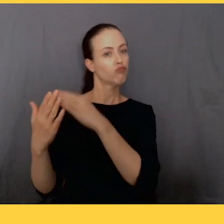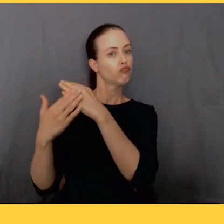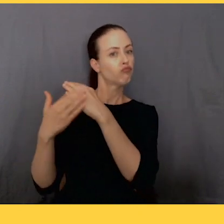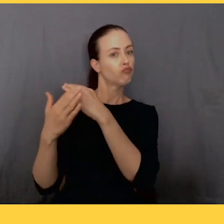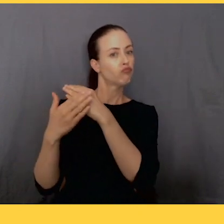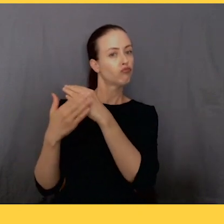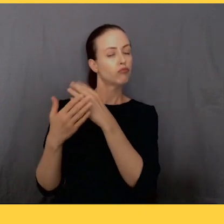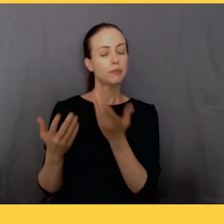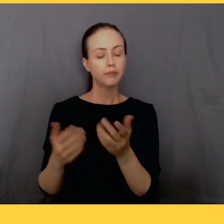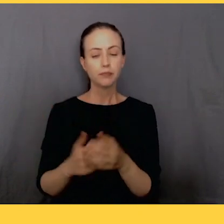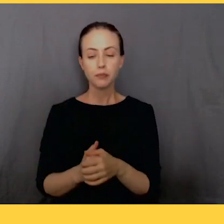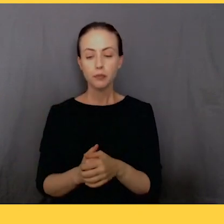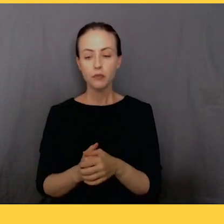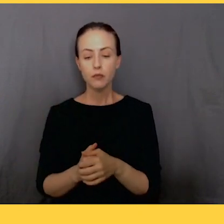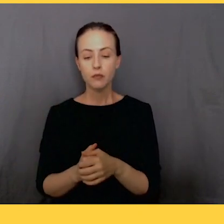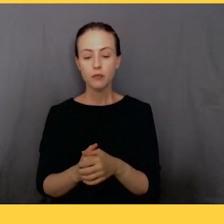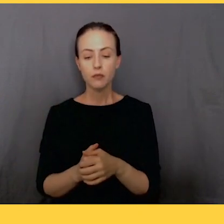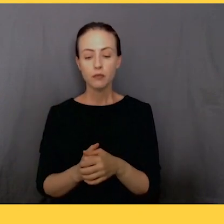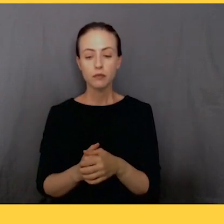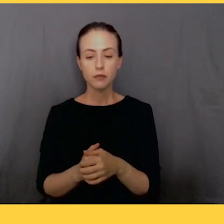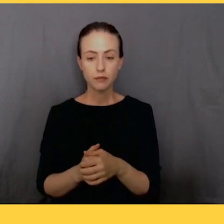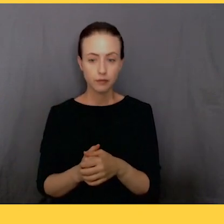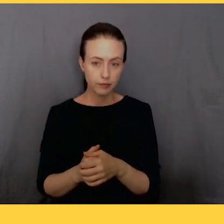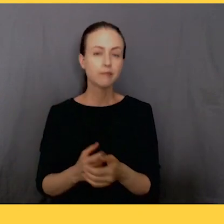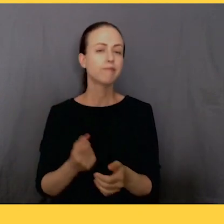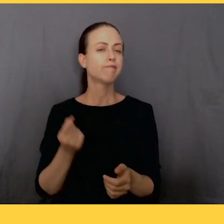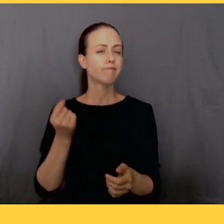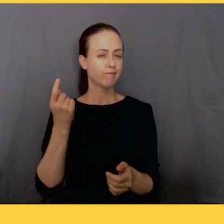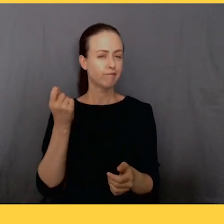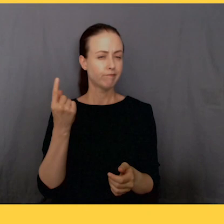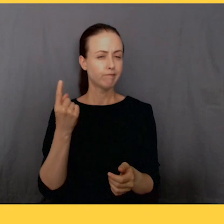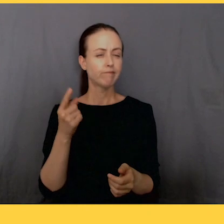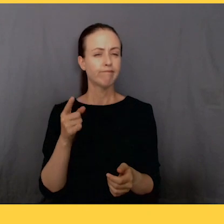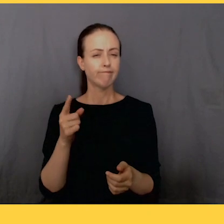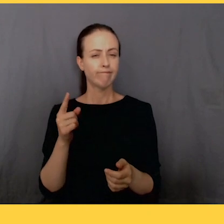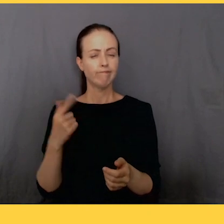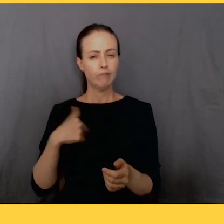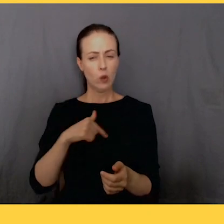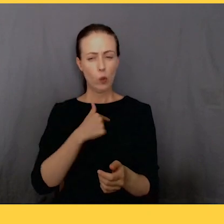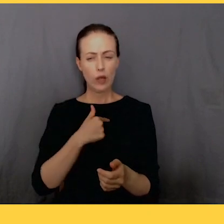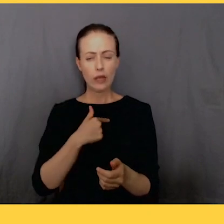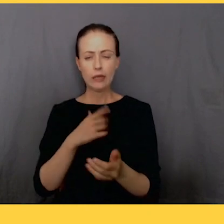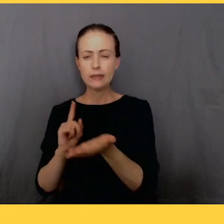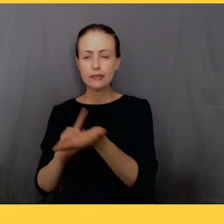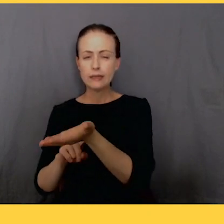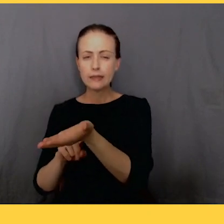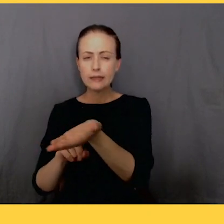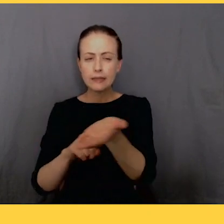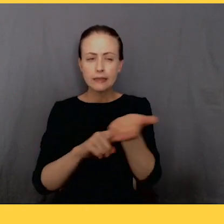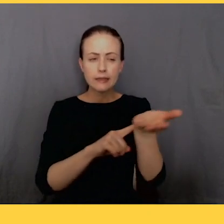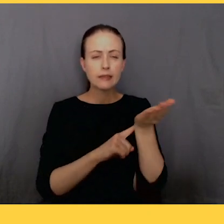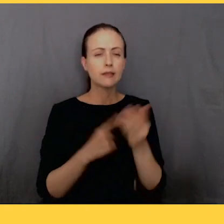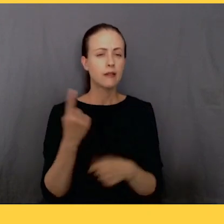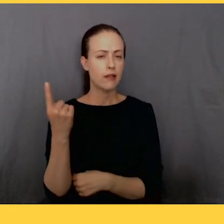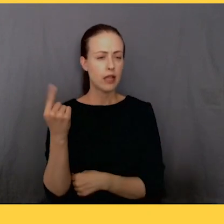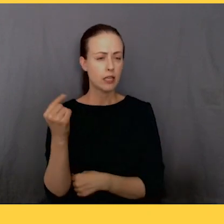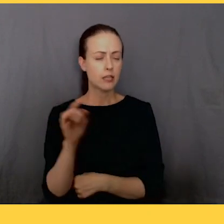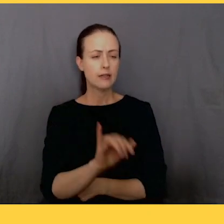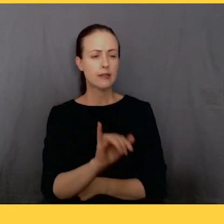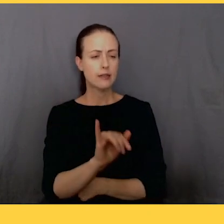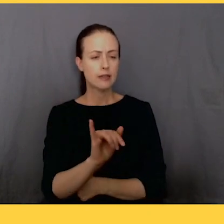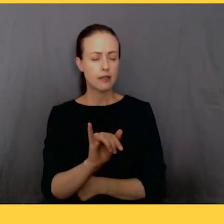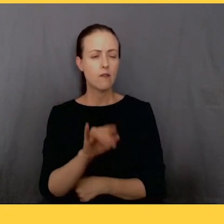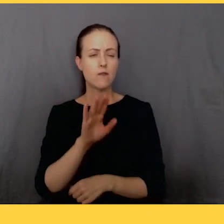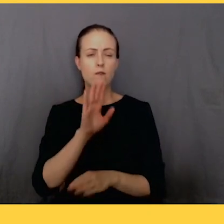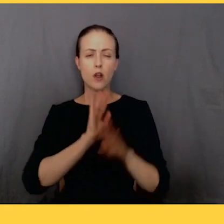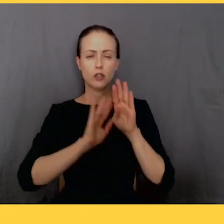as a customer who's going through a PSPS event, and not only was I an incident commander last year, but I was also a customer going through